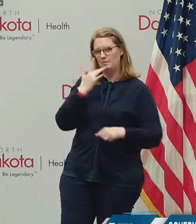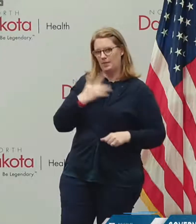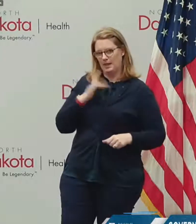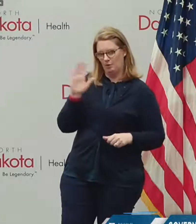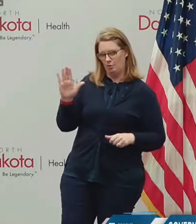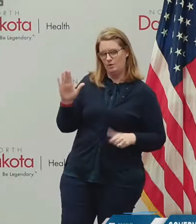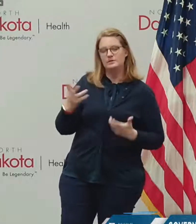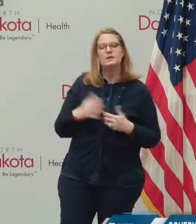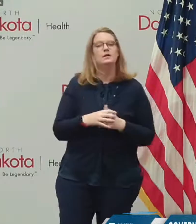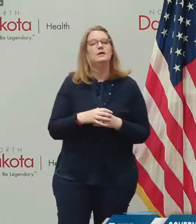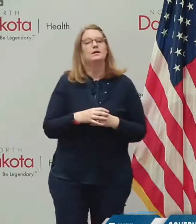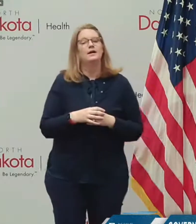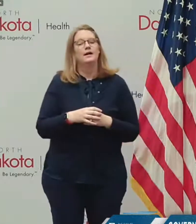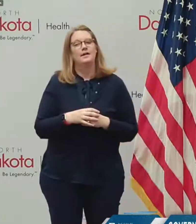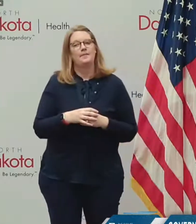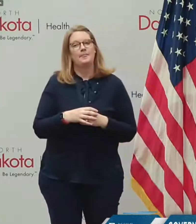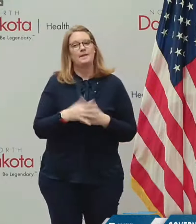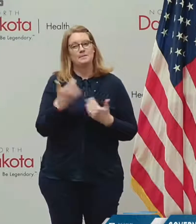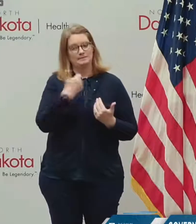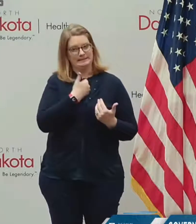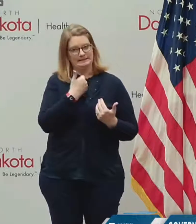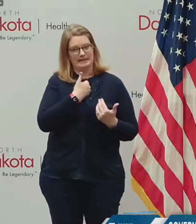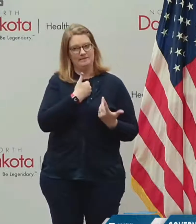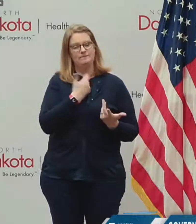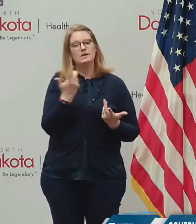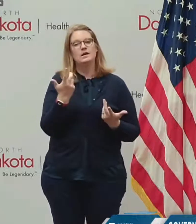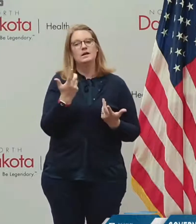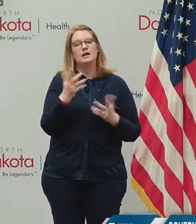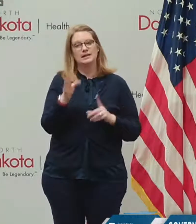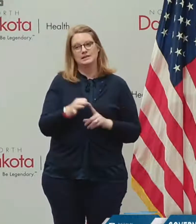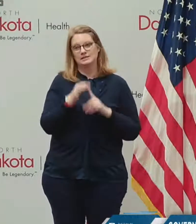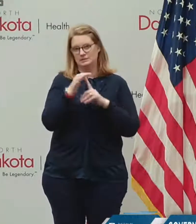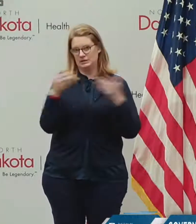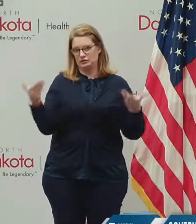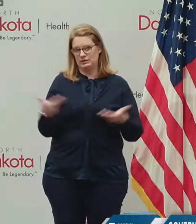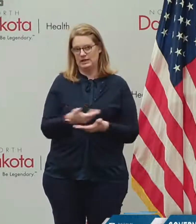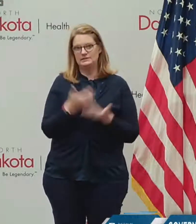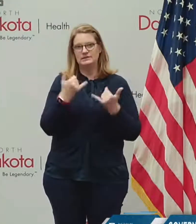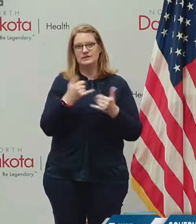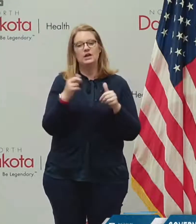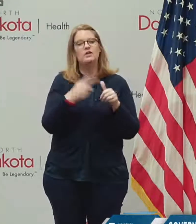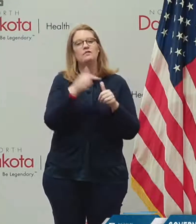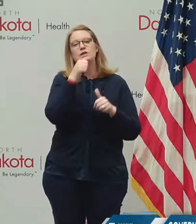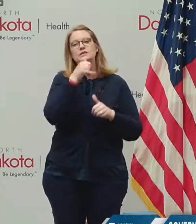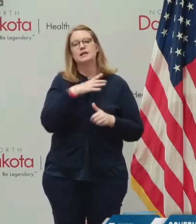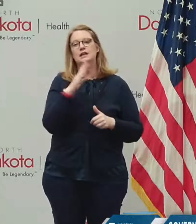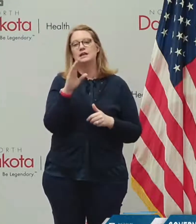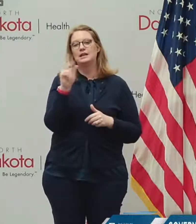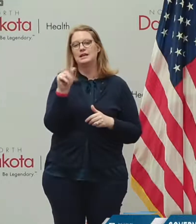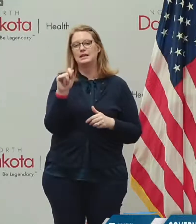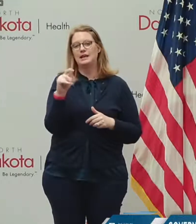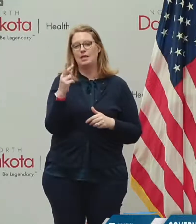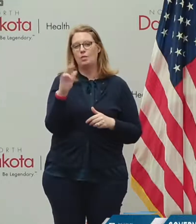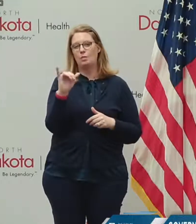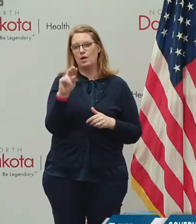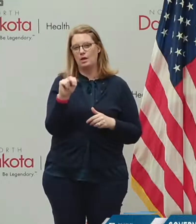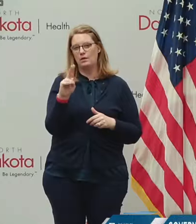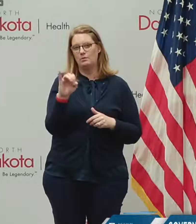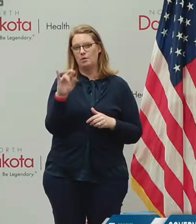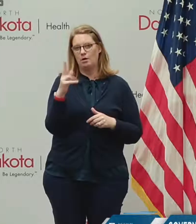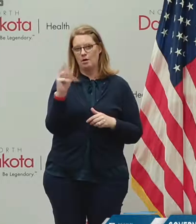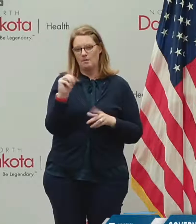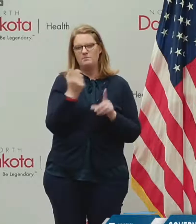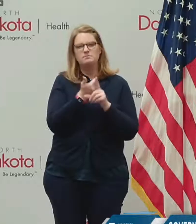we've got myself and our special guest today is First Lady Catherine Burgum, who'll be talking about Recovery